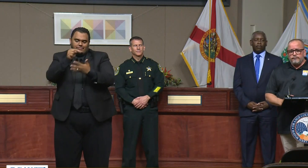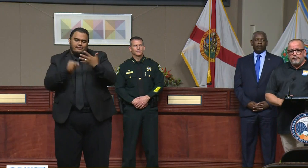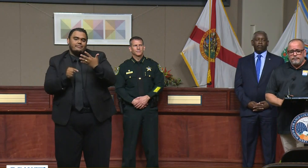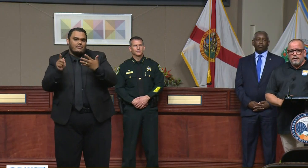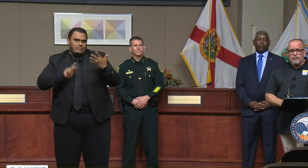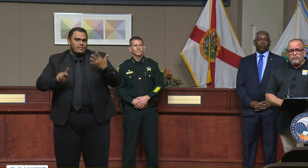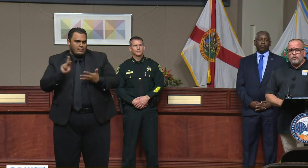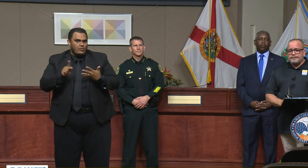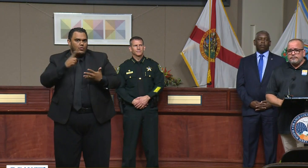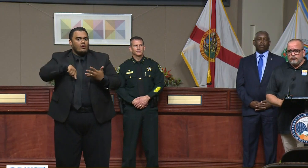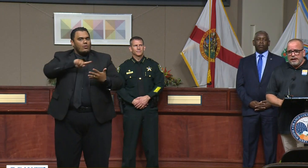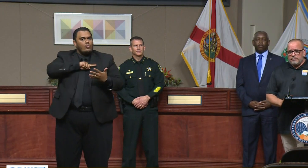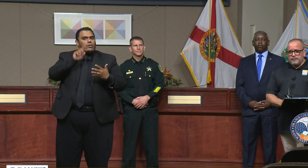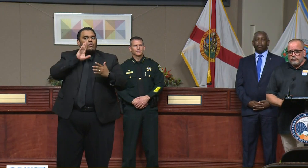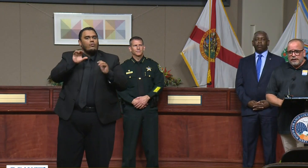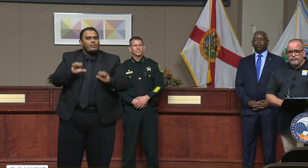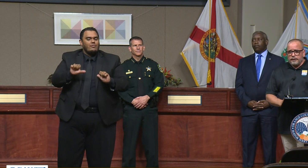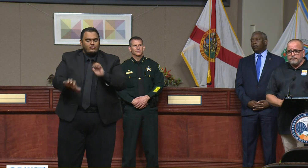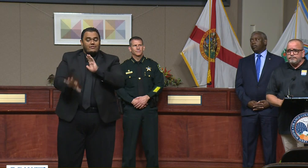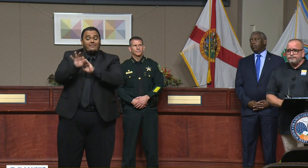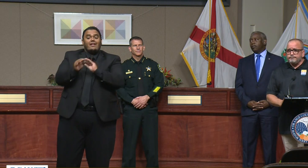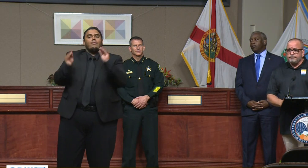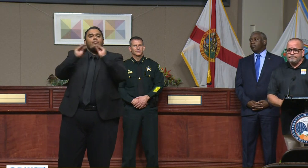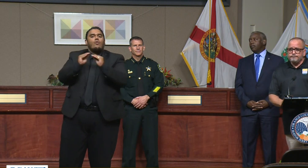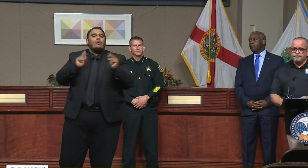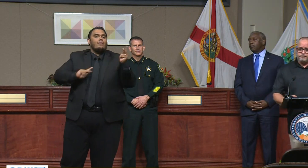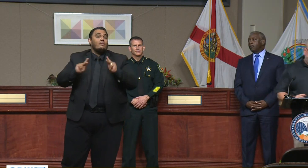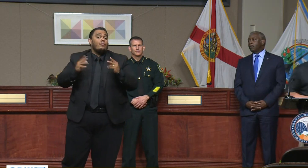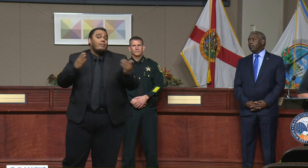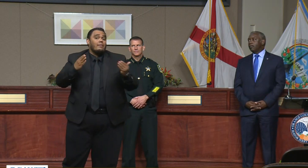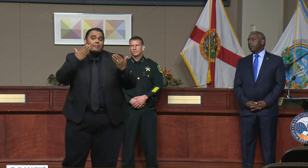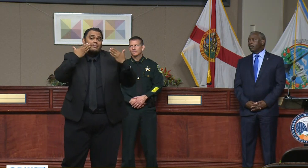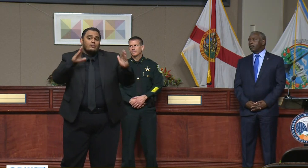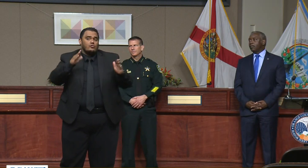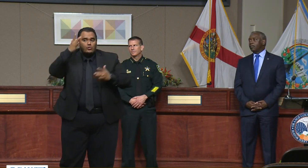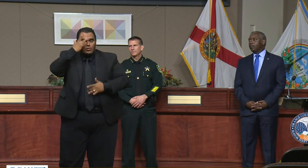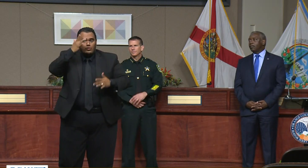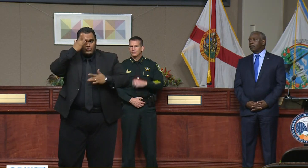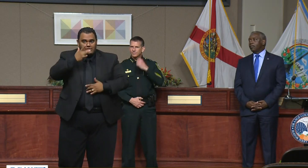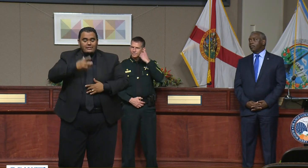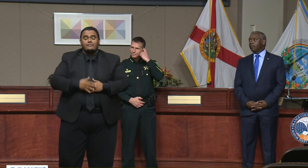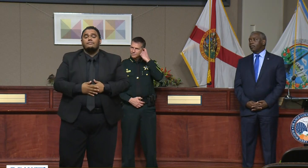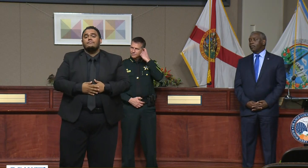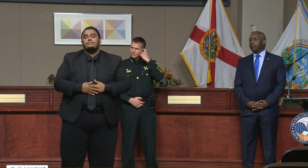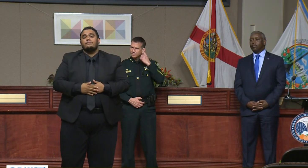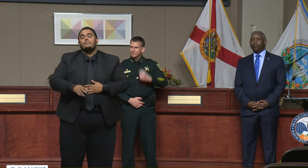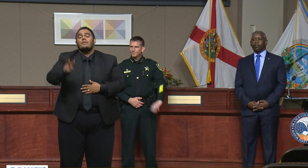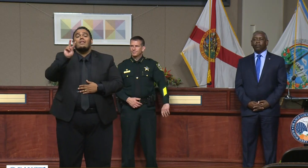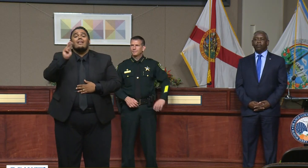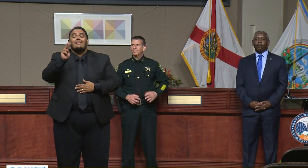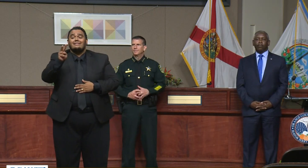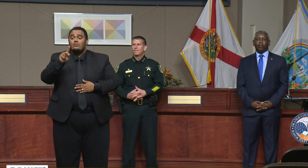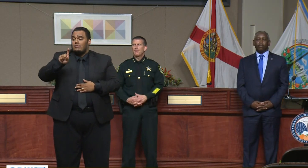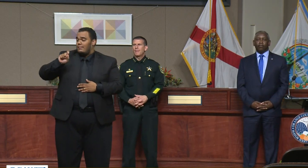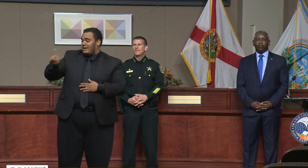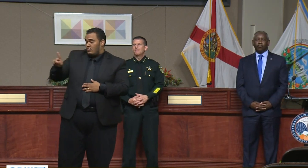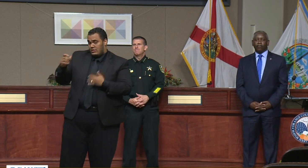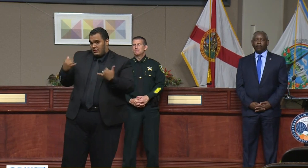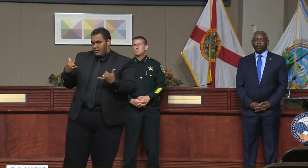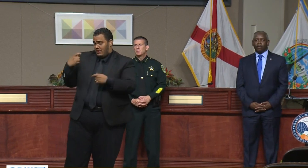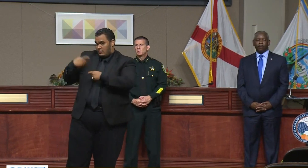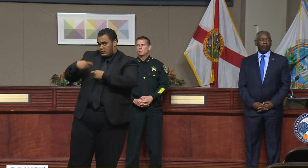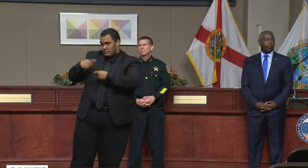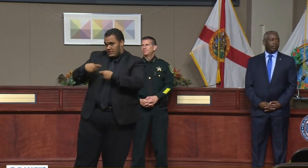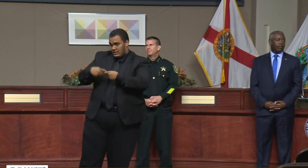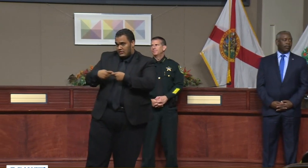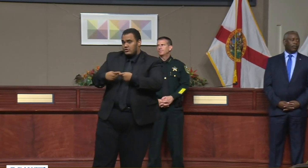opportunity to find more asymptomatic people out there. La segunda pregunta para la doctora Yolanda Martínez. Doctora,